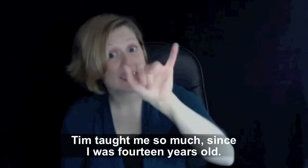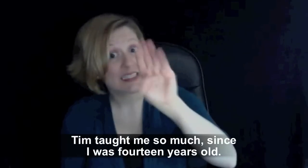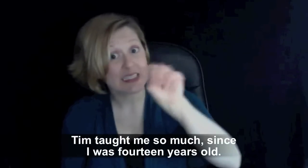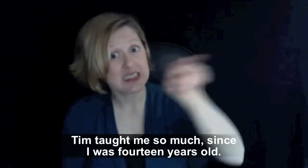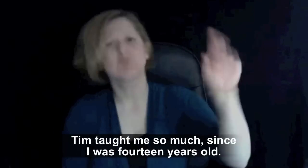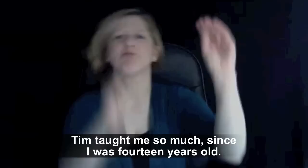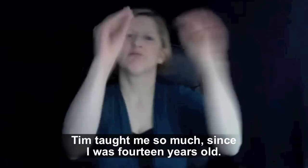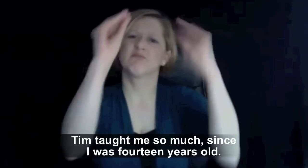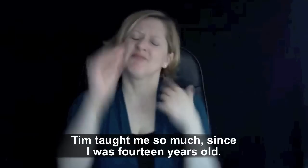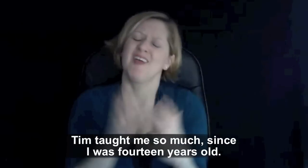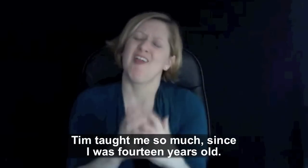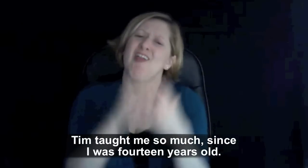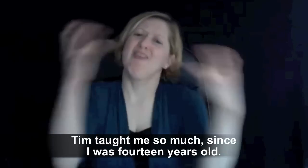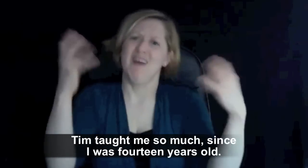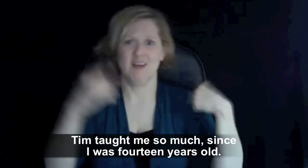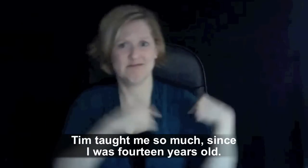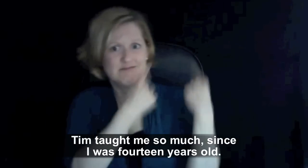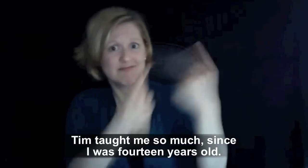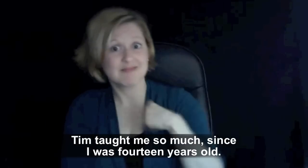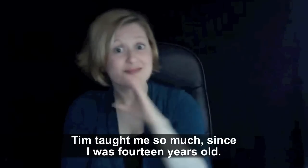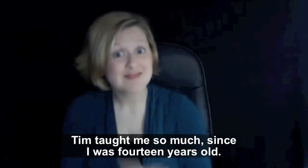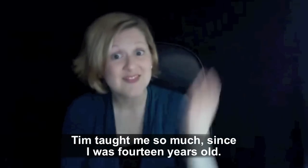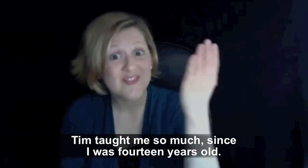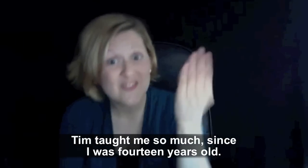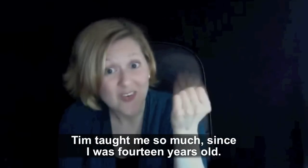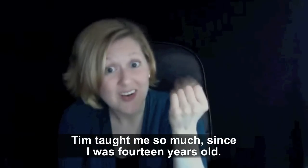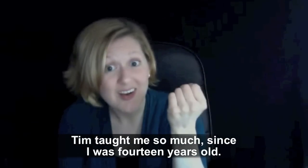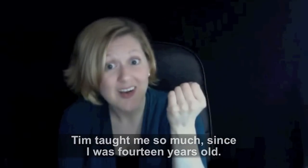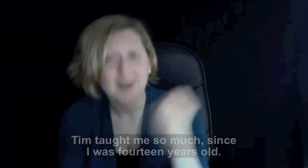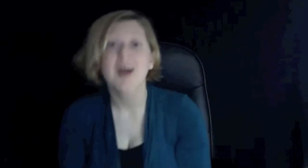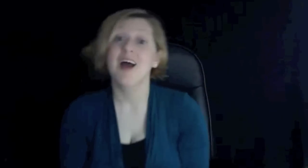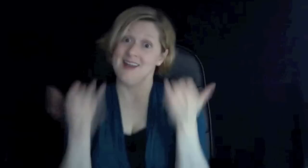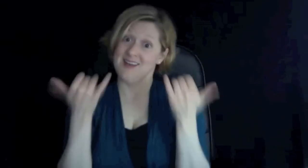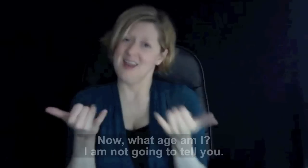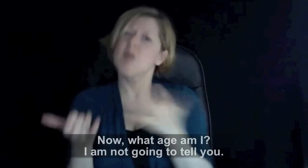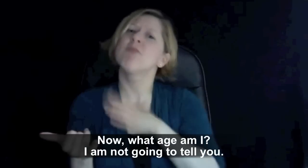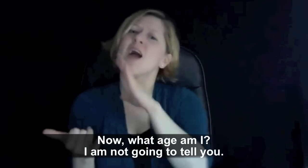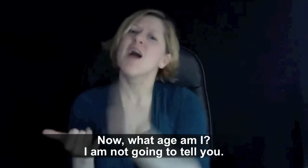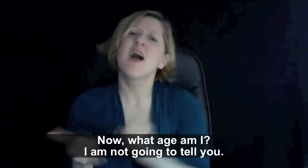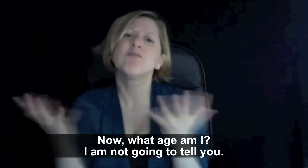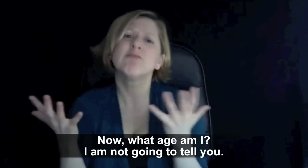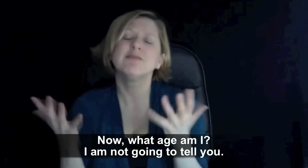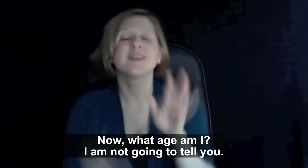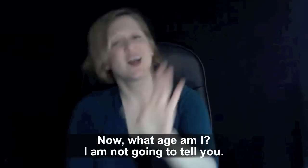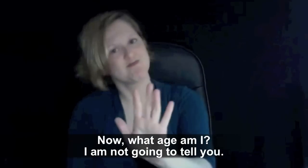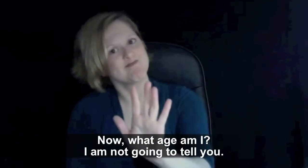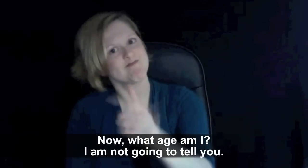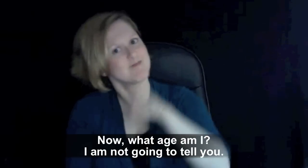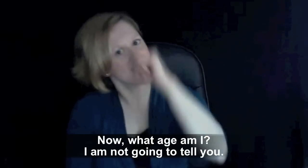Tim taught me so much since I was 14 years old. Now, what age am I? I'm not